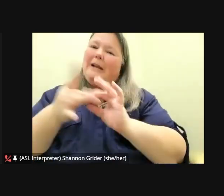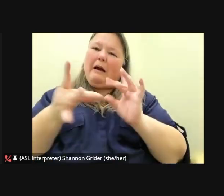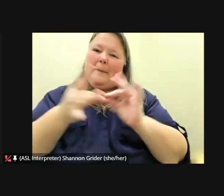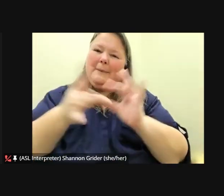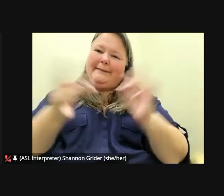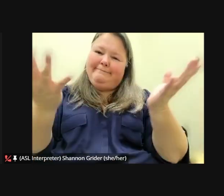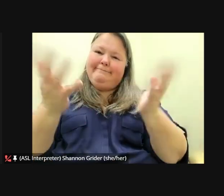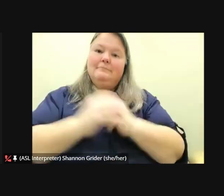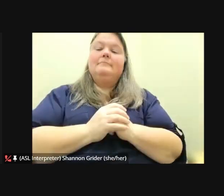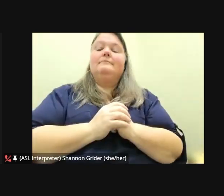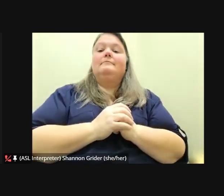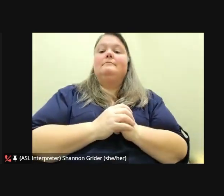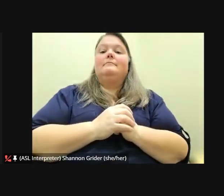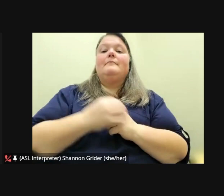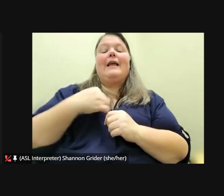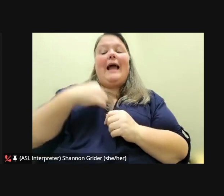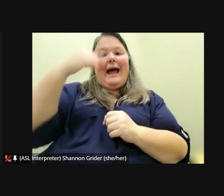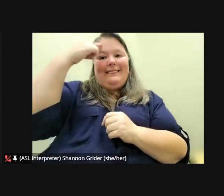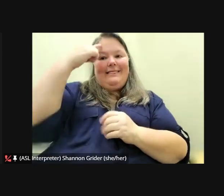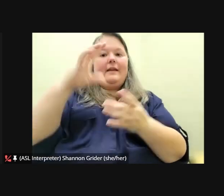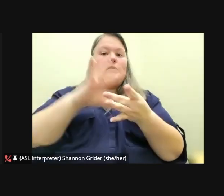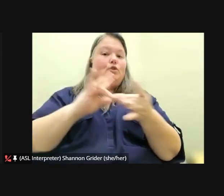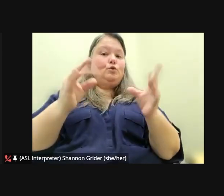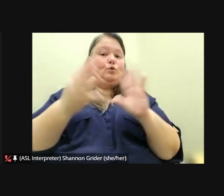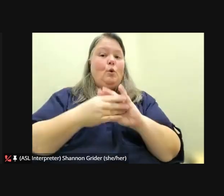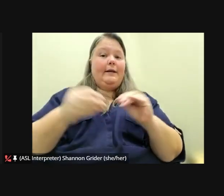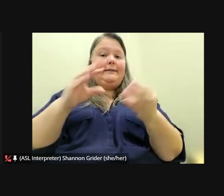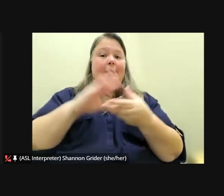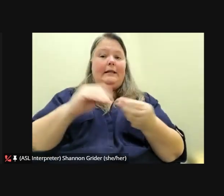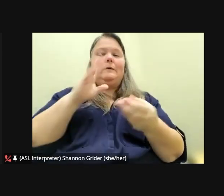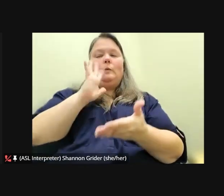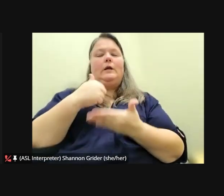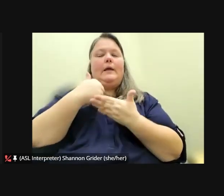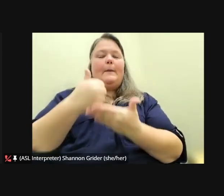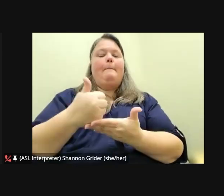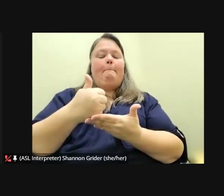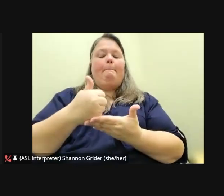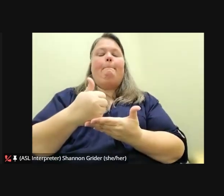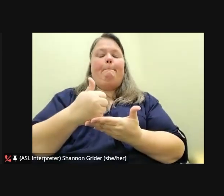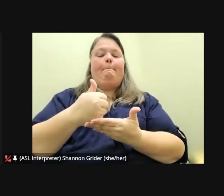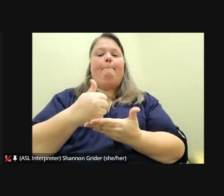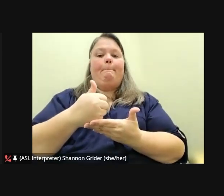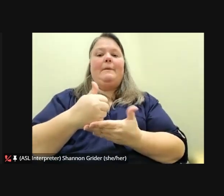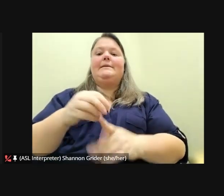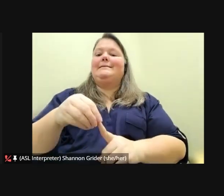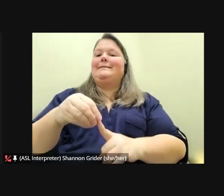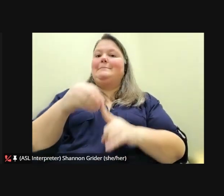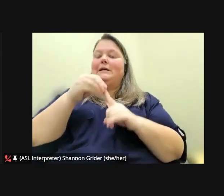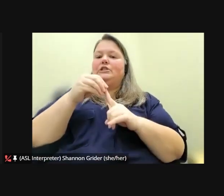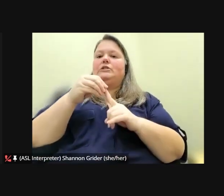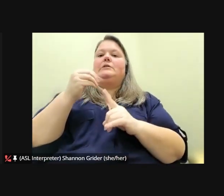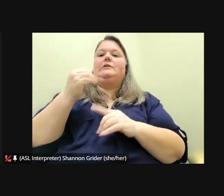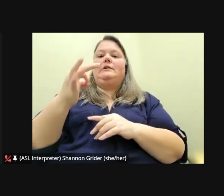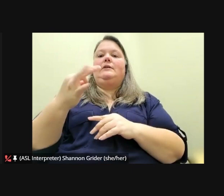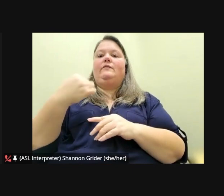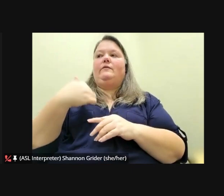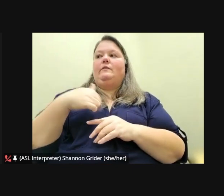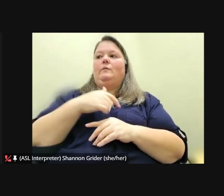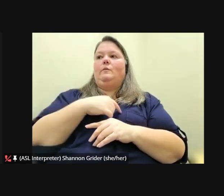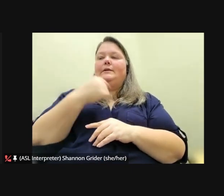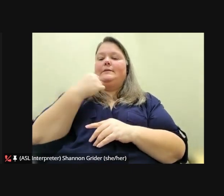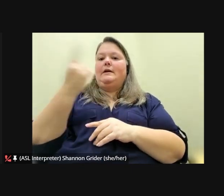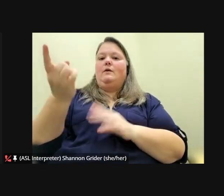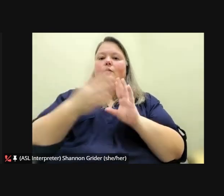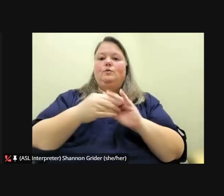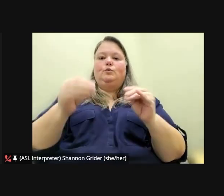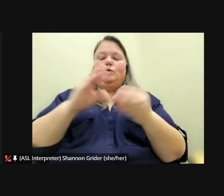I think the storytelling will be really helpful, especially if we're able to tell the story of the original